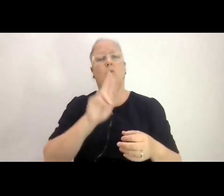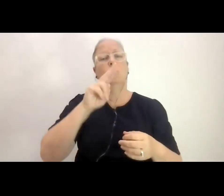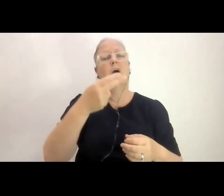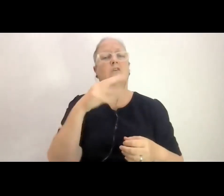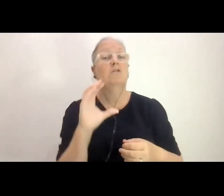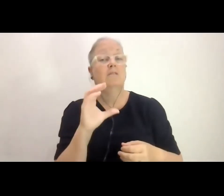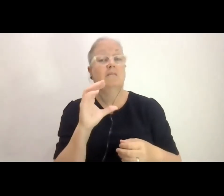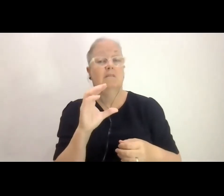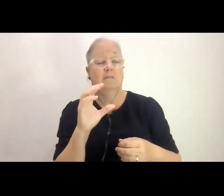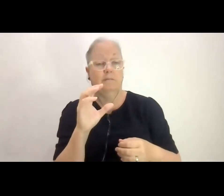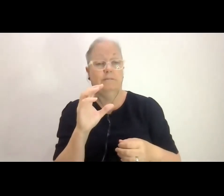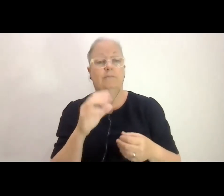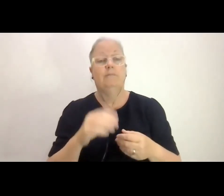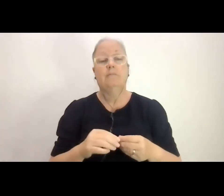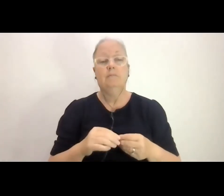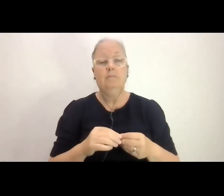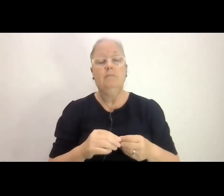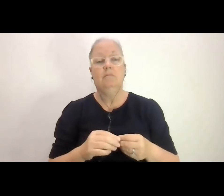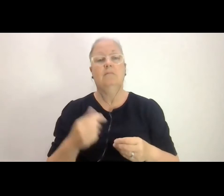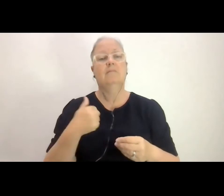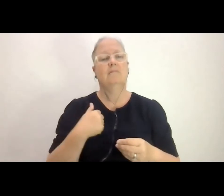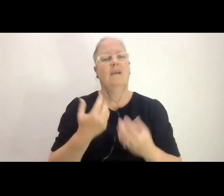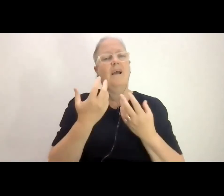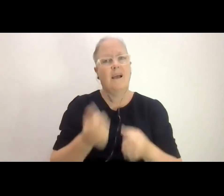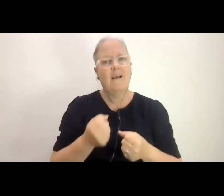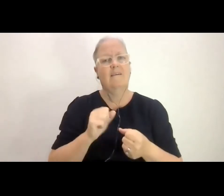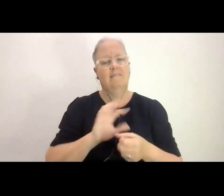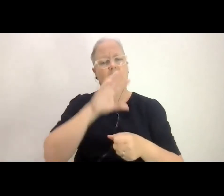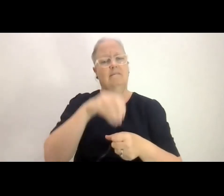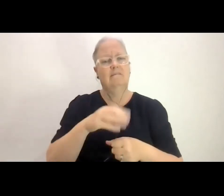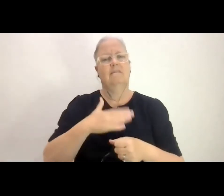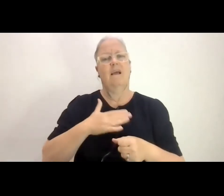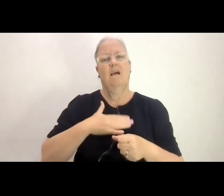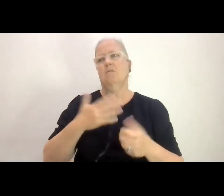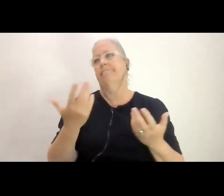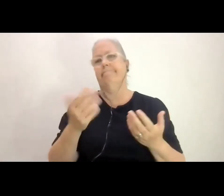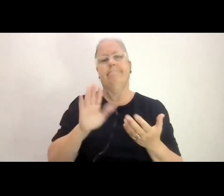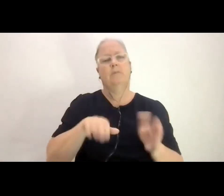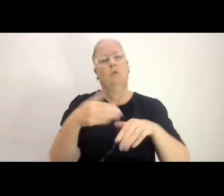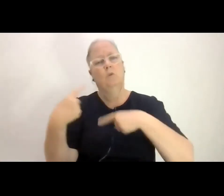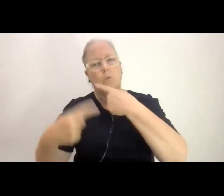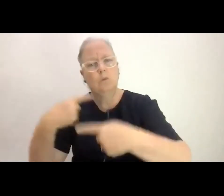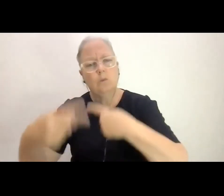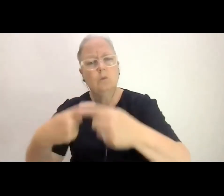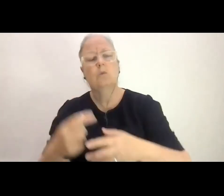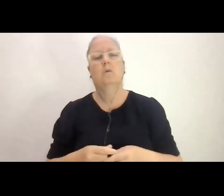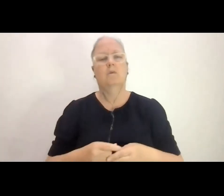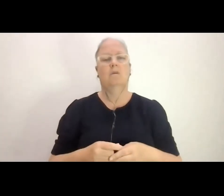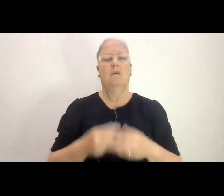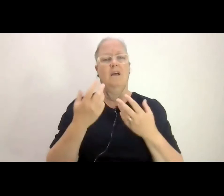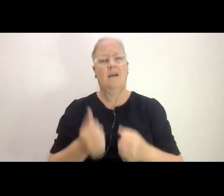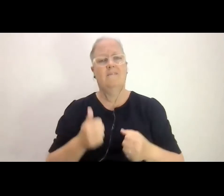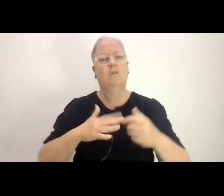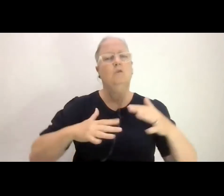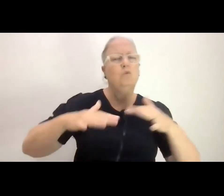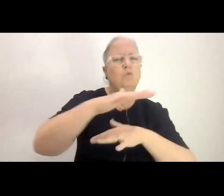health sector, you know, health part is also, you know, included at the community level. But,